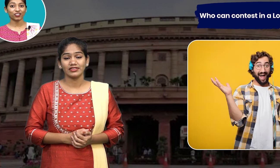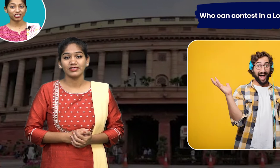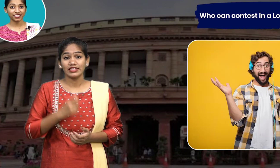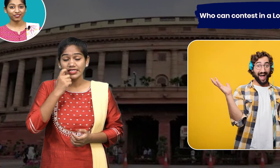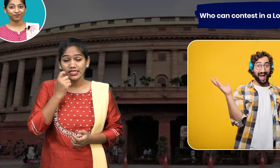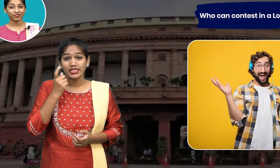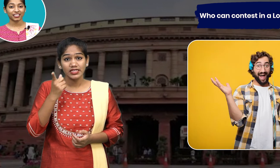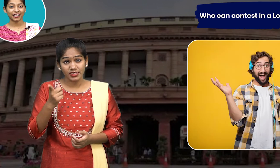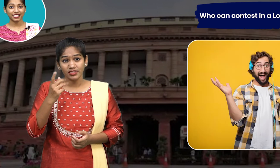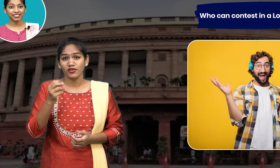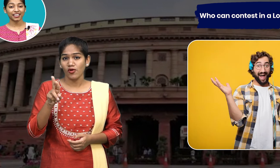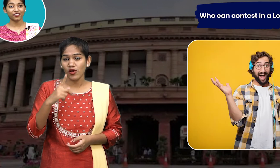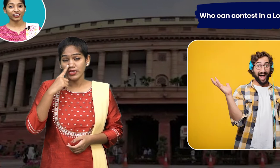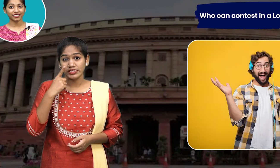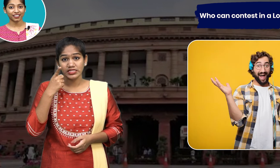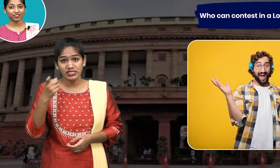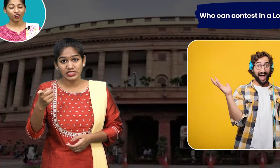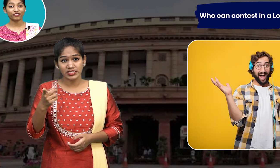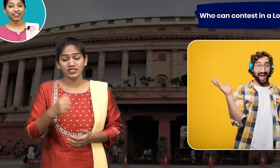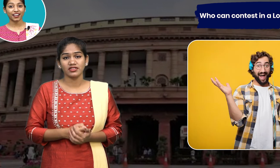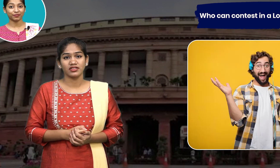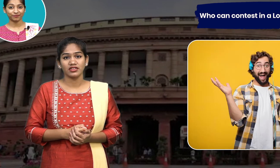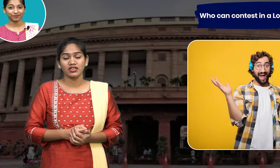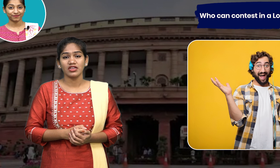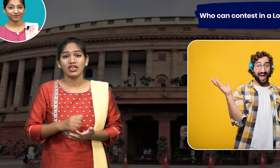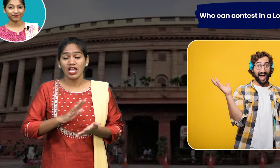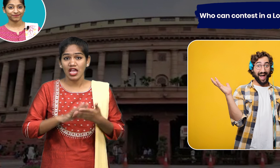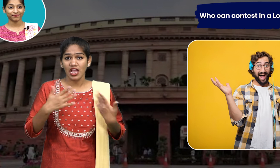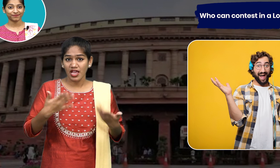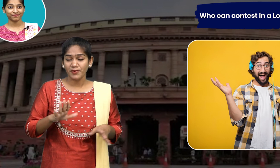He or she is convicted of a crime.